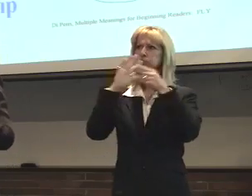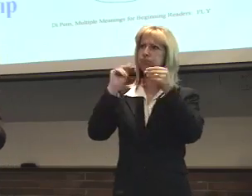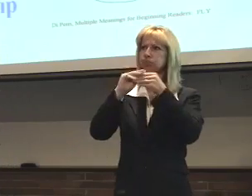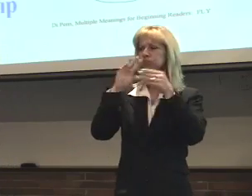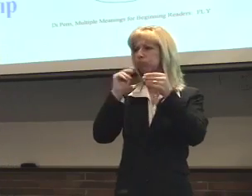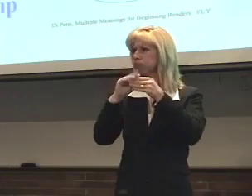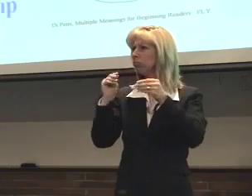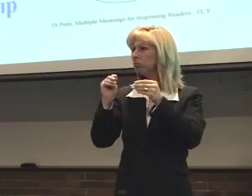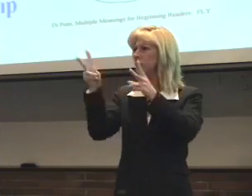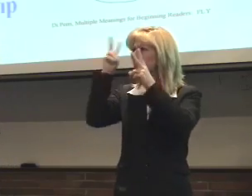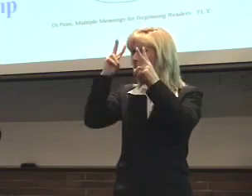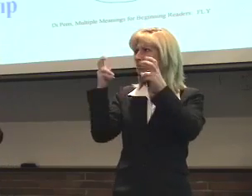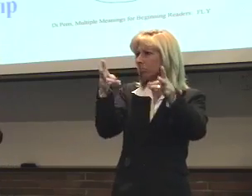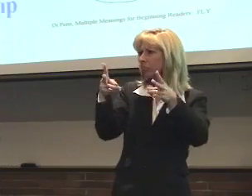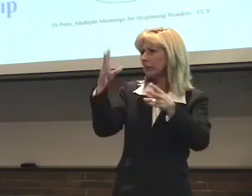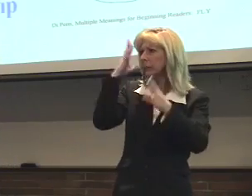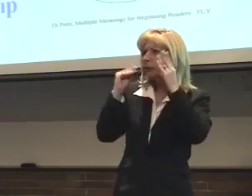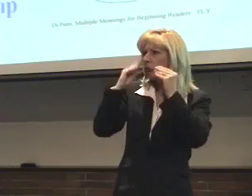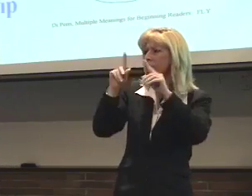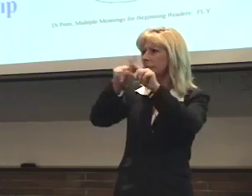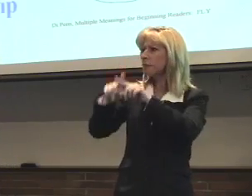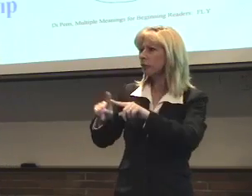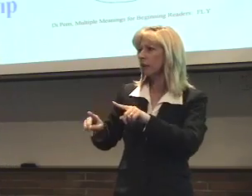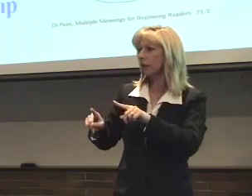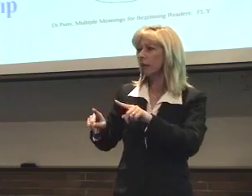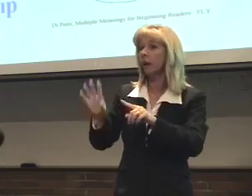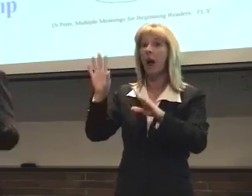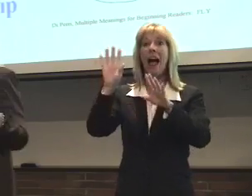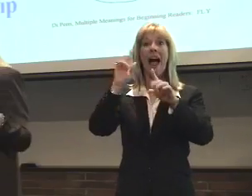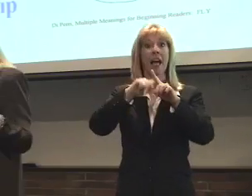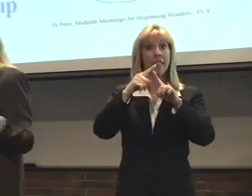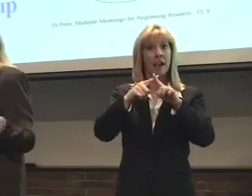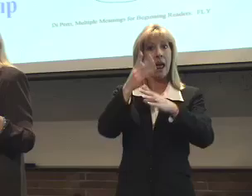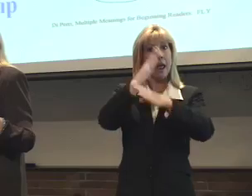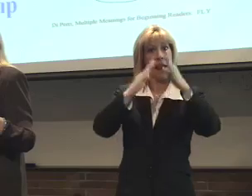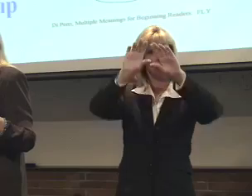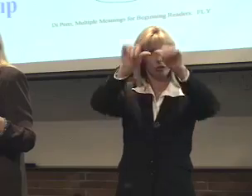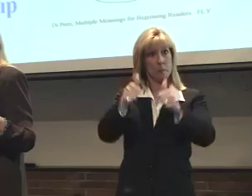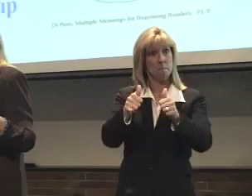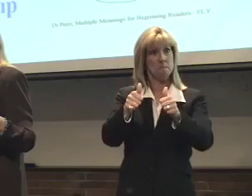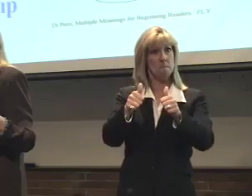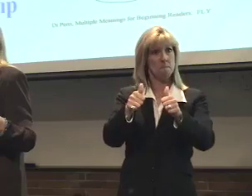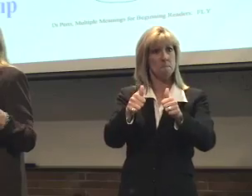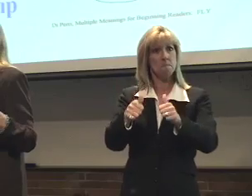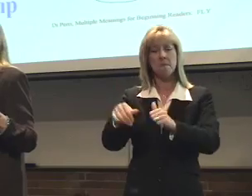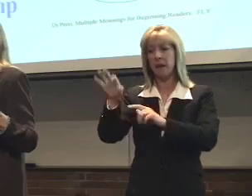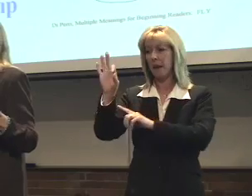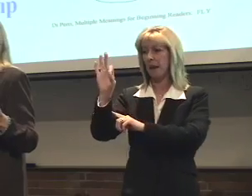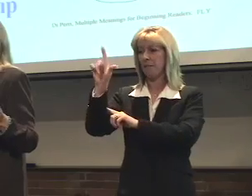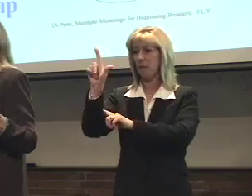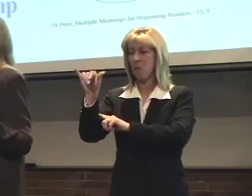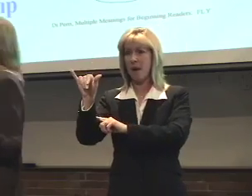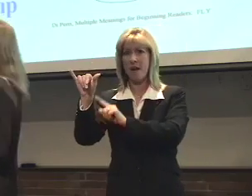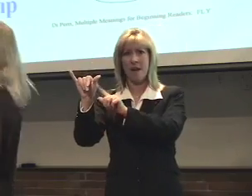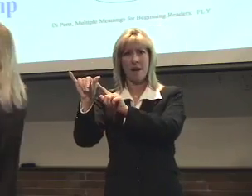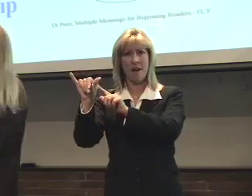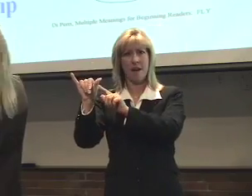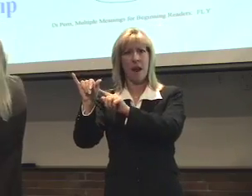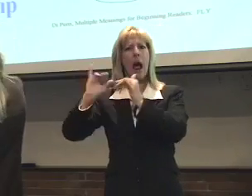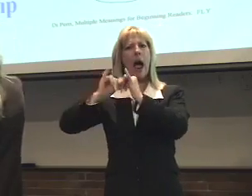Then they cut out the handshake that the word F-L-Y in that sentence how you would sign it. So in that first